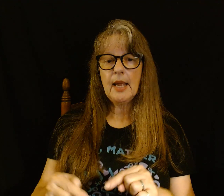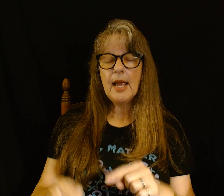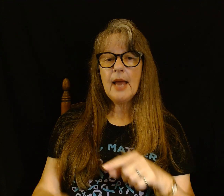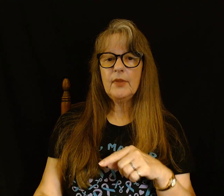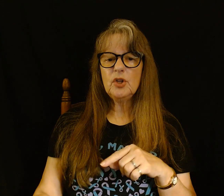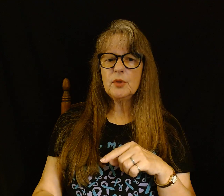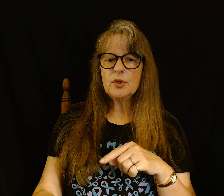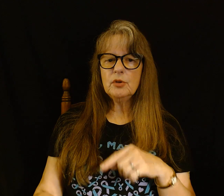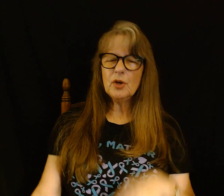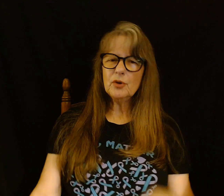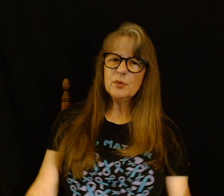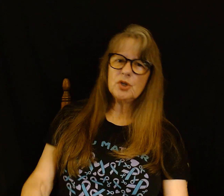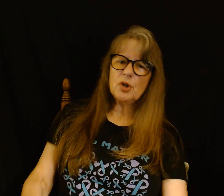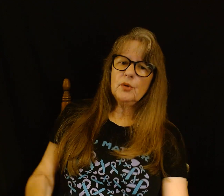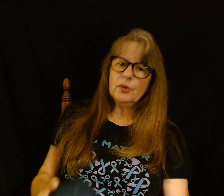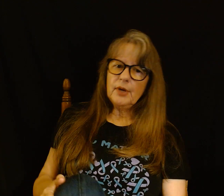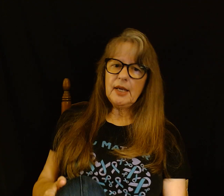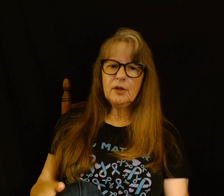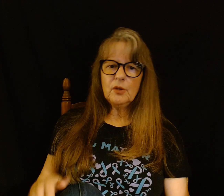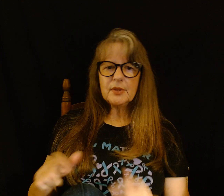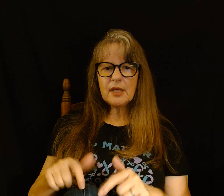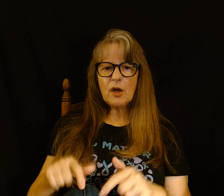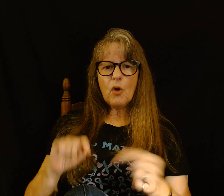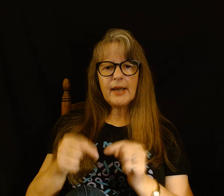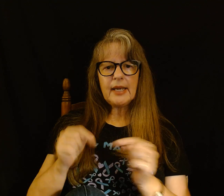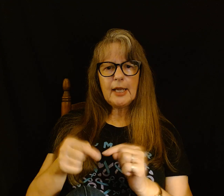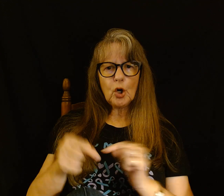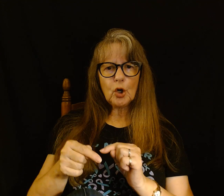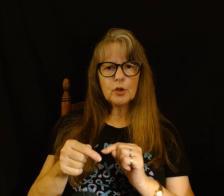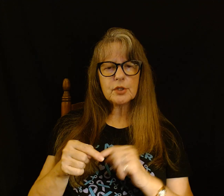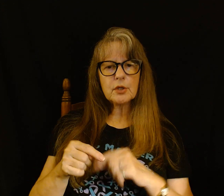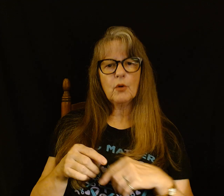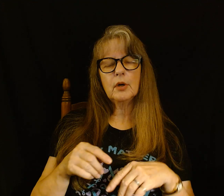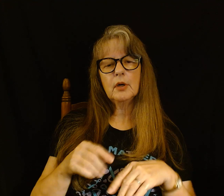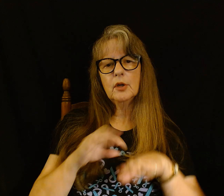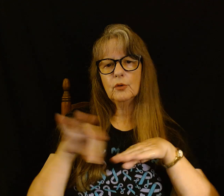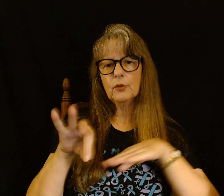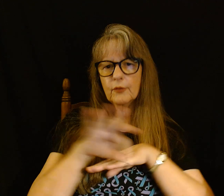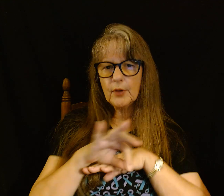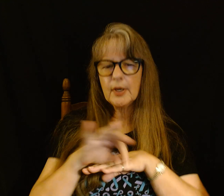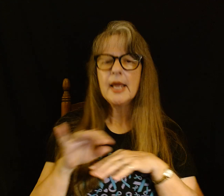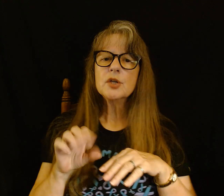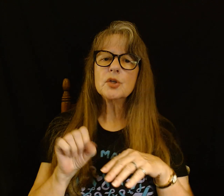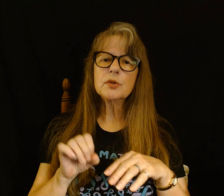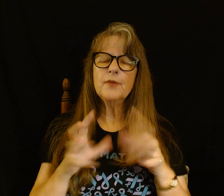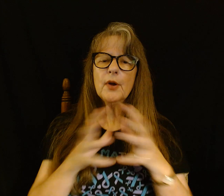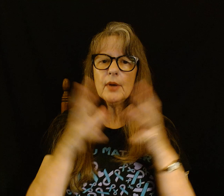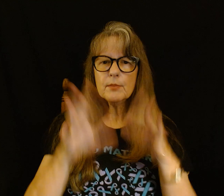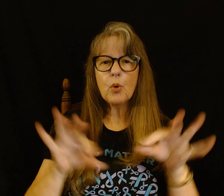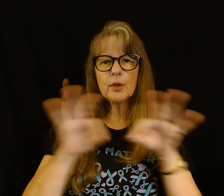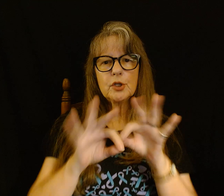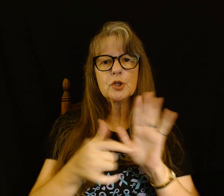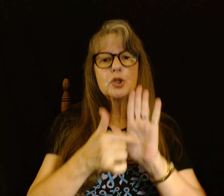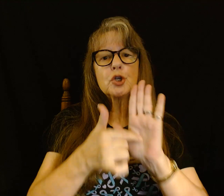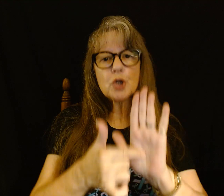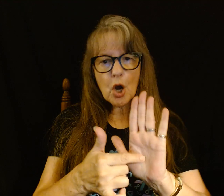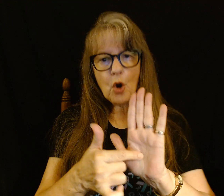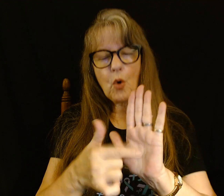And then you would show your knee. You would say, oh, my knee hurts, or, your foot. So it's very important to show